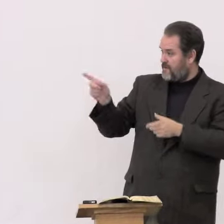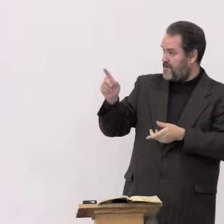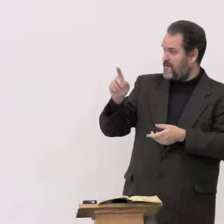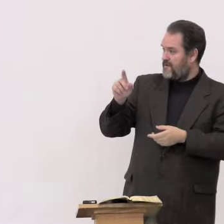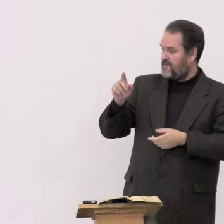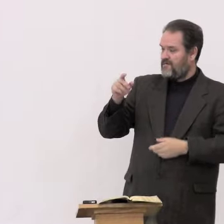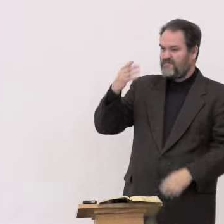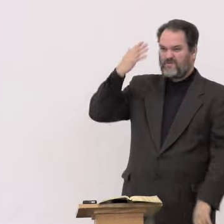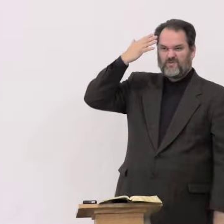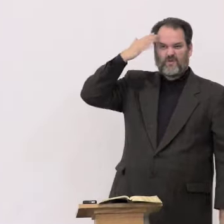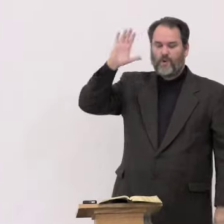wrong way.